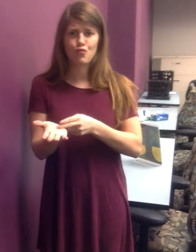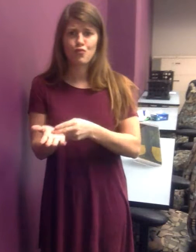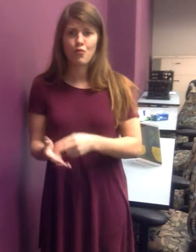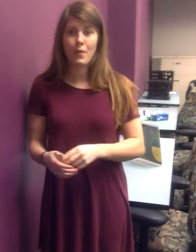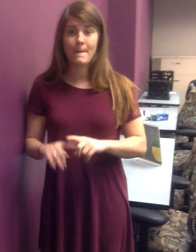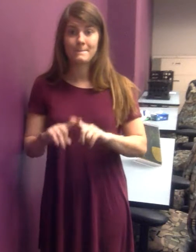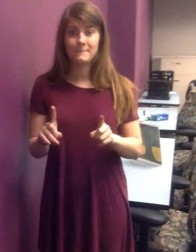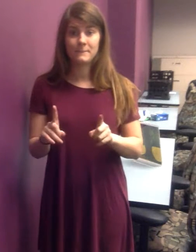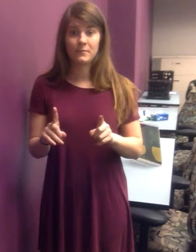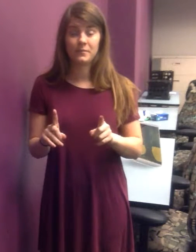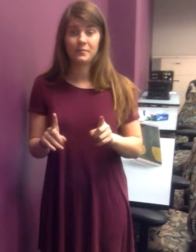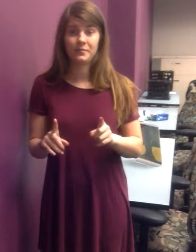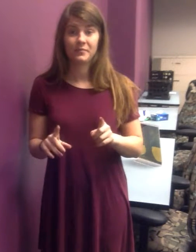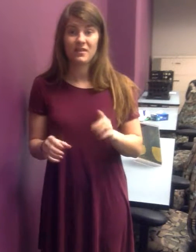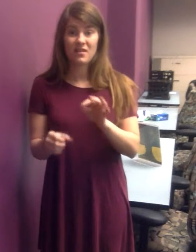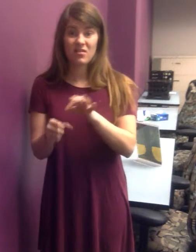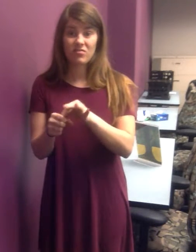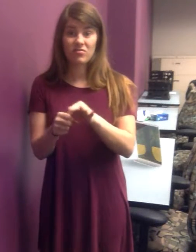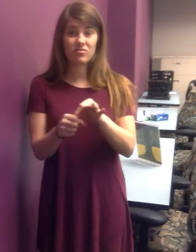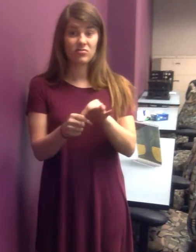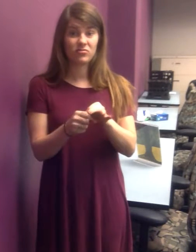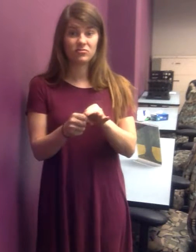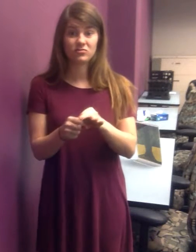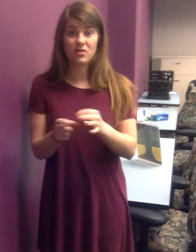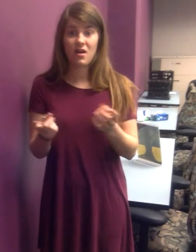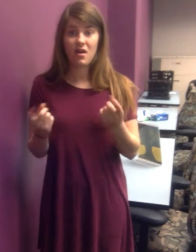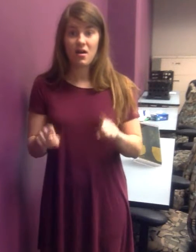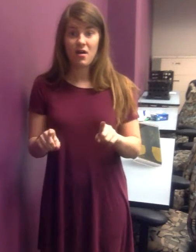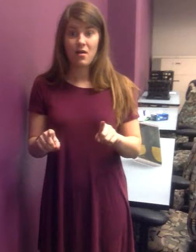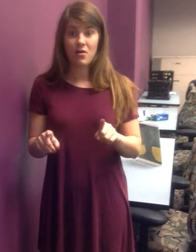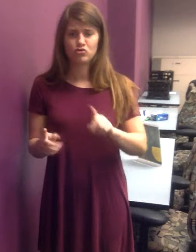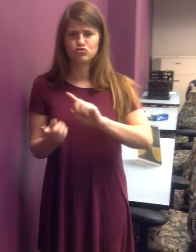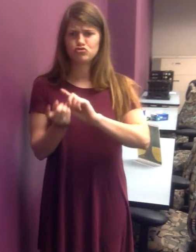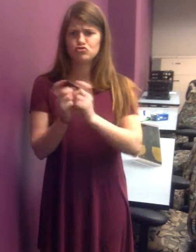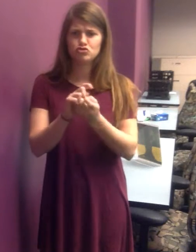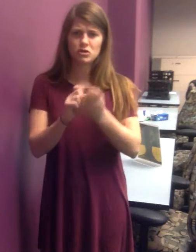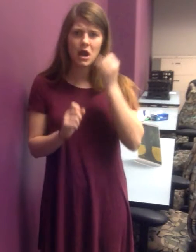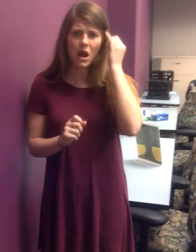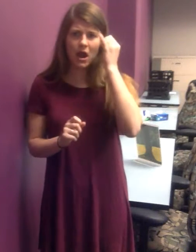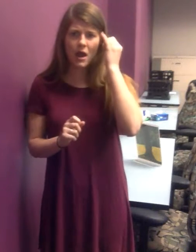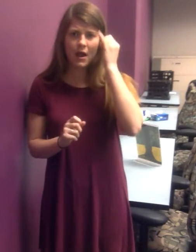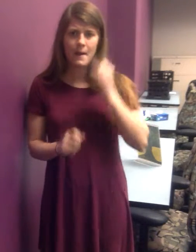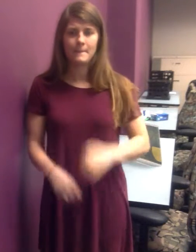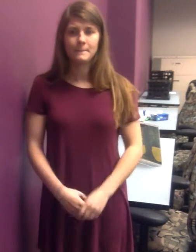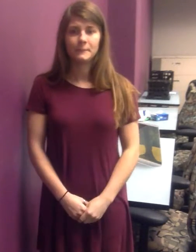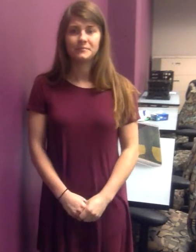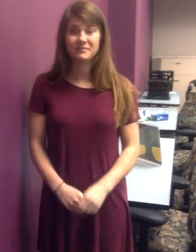been waged to introduce doubt about the science. This massive global conspiracy to make a certain case. If you pay scientists